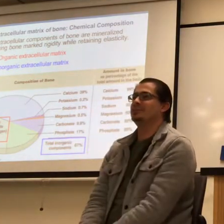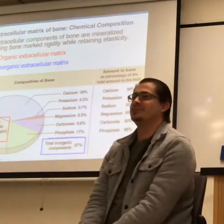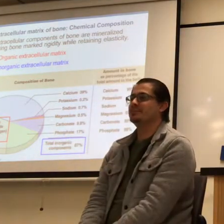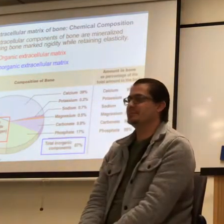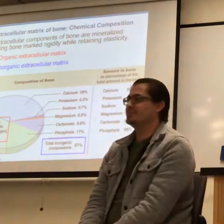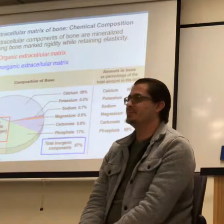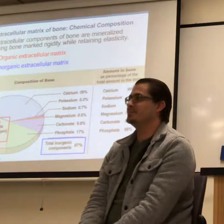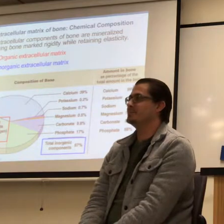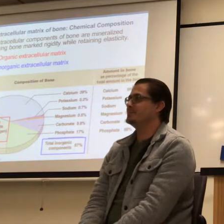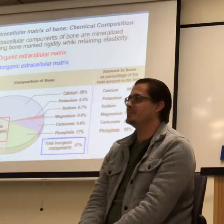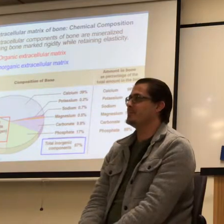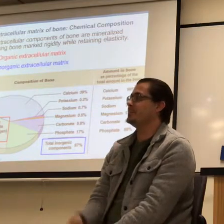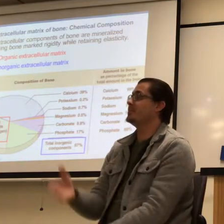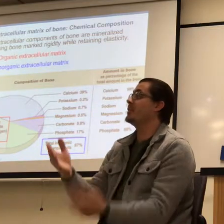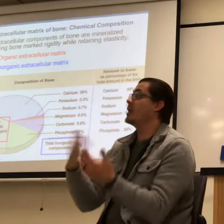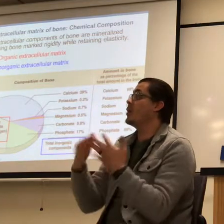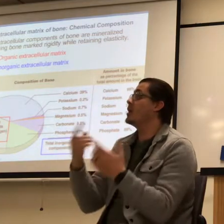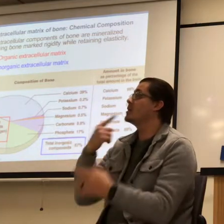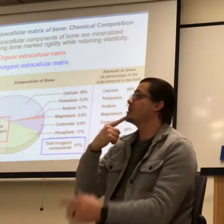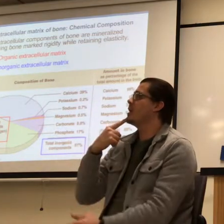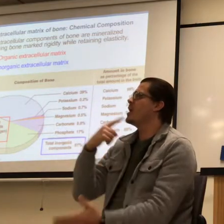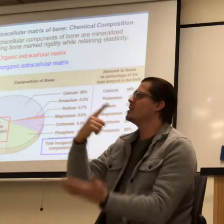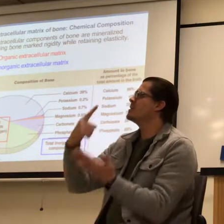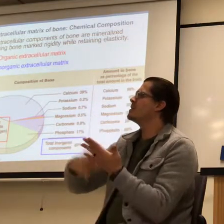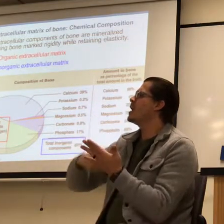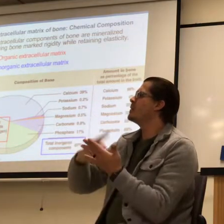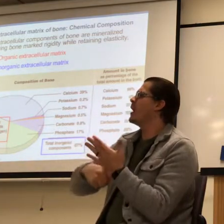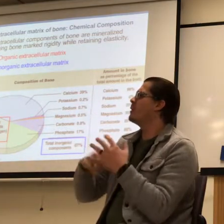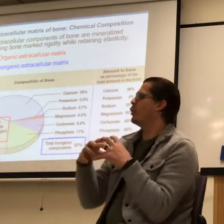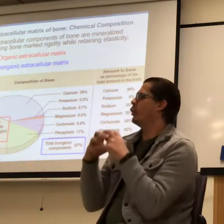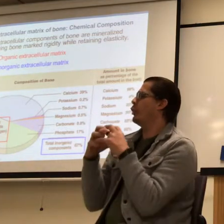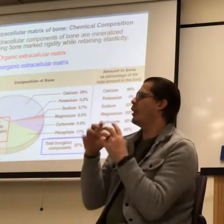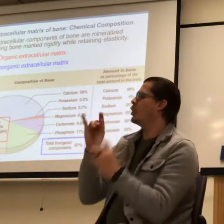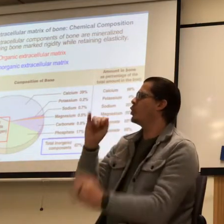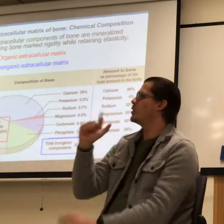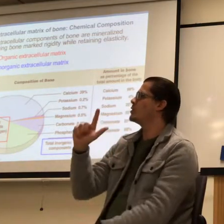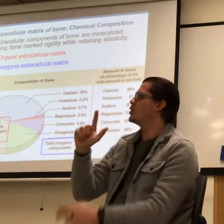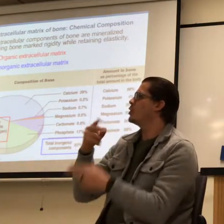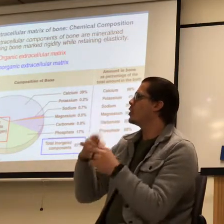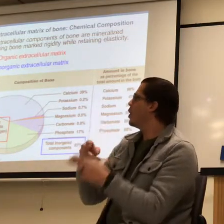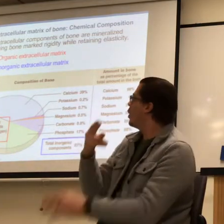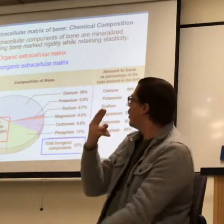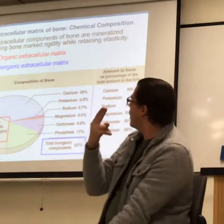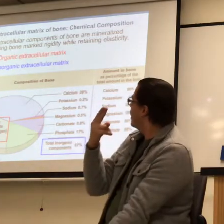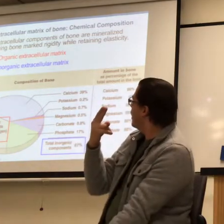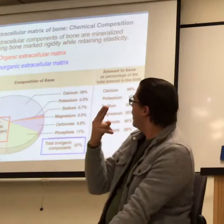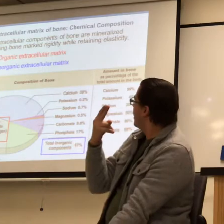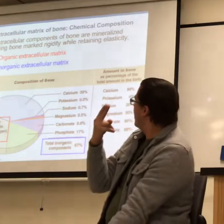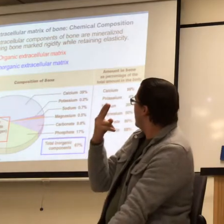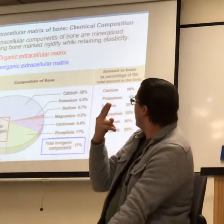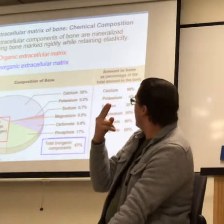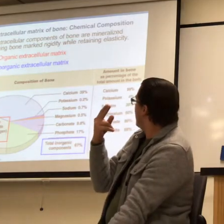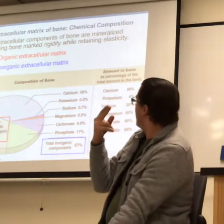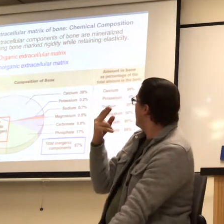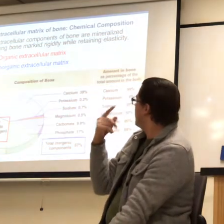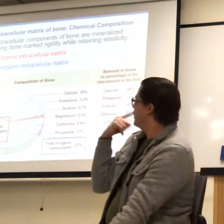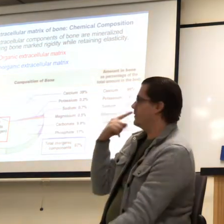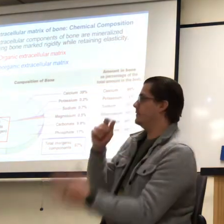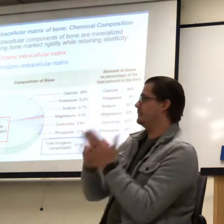All right. Well, I wanted to say that sometimes these crystals are called hydroxyapatite crystals. It's kind of a fancy one for